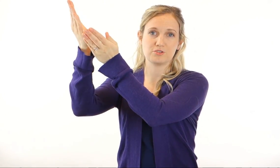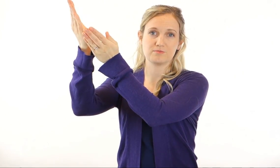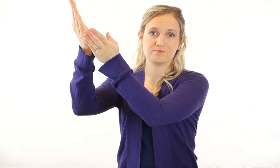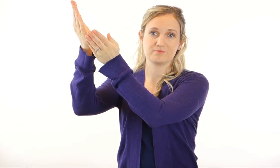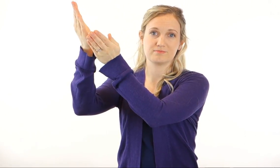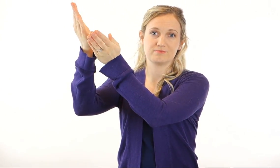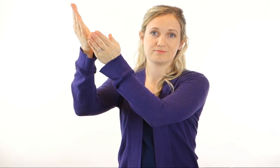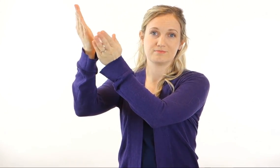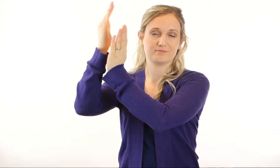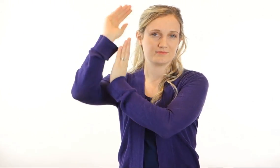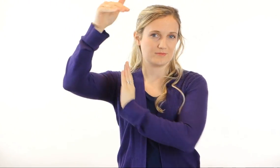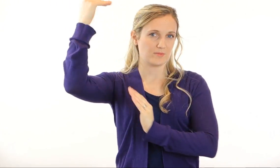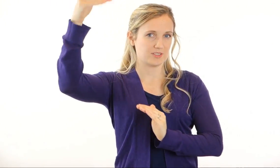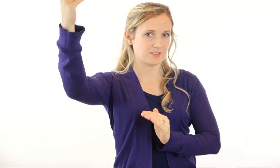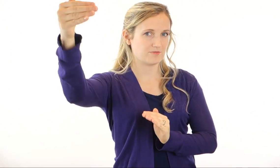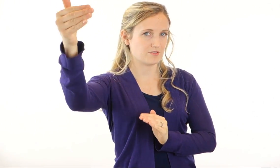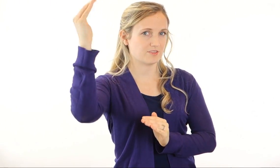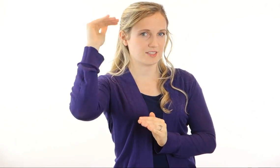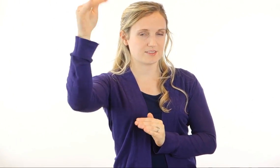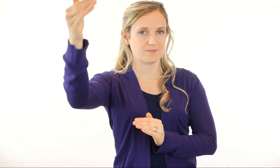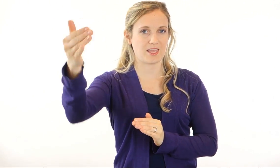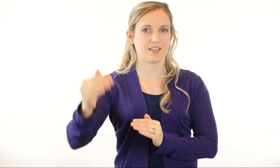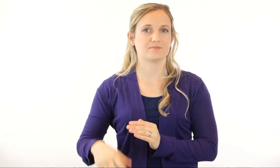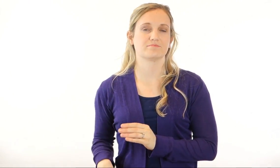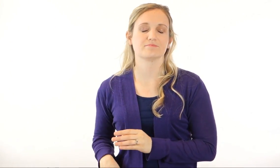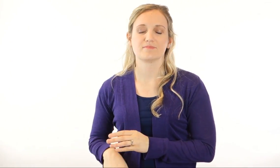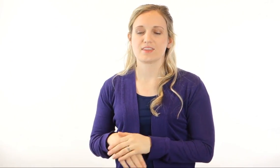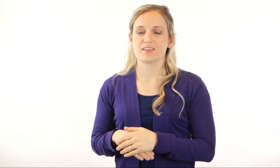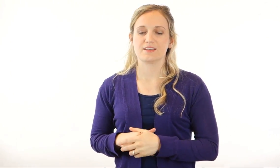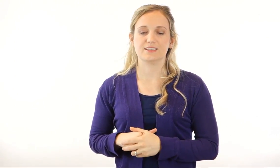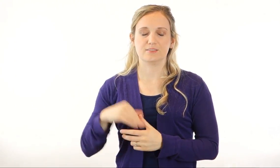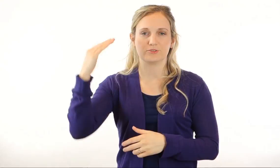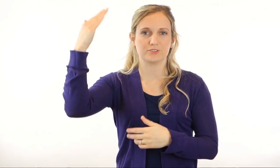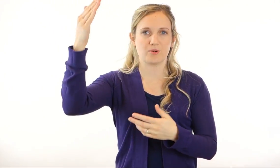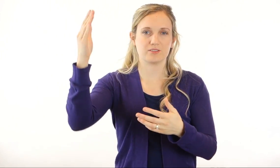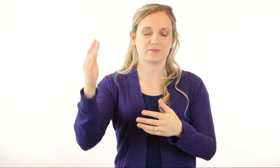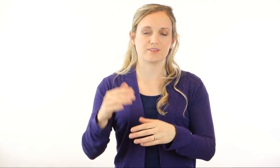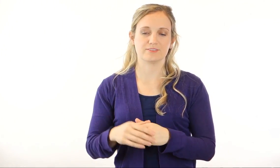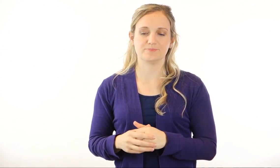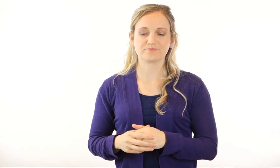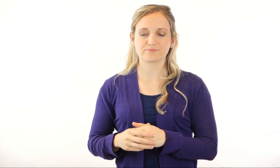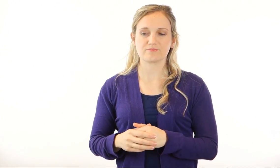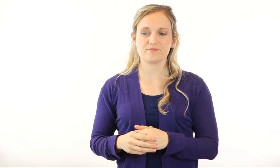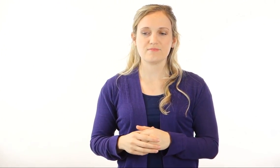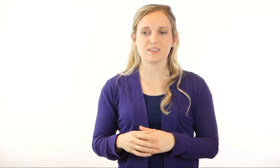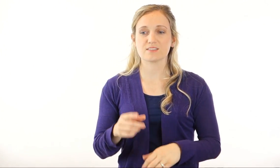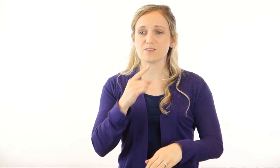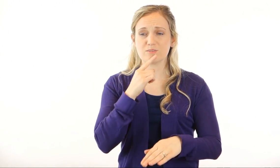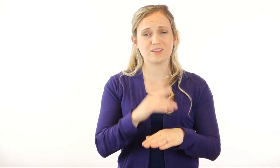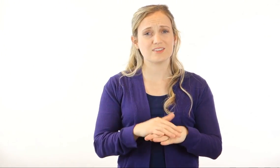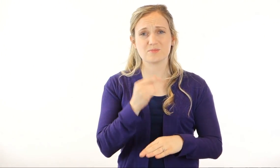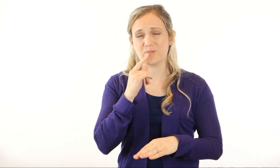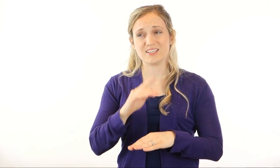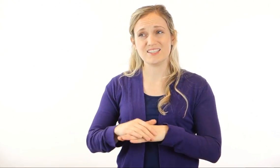future. Remember this is future, like someday, or tomorrow or whatever. So there's